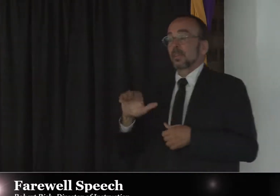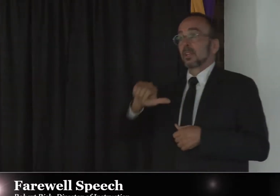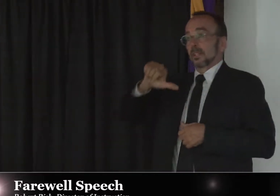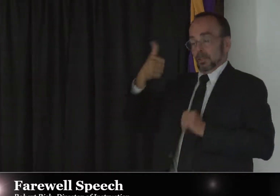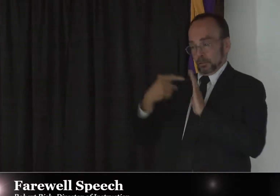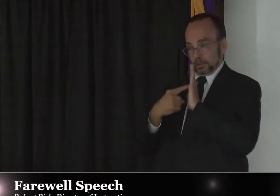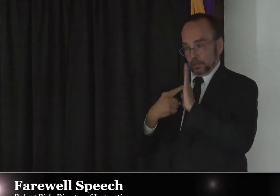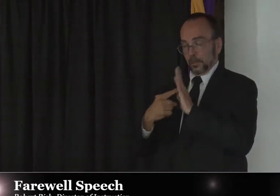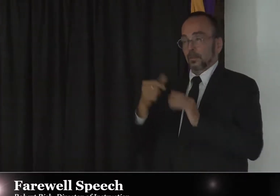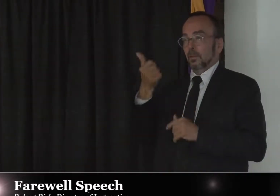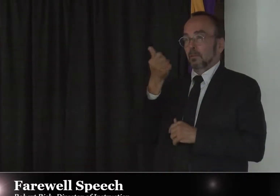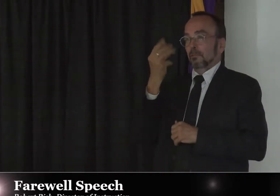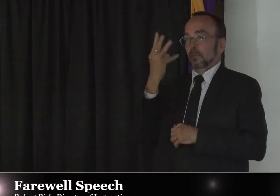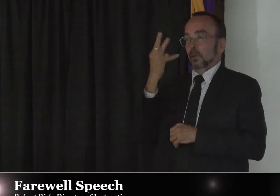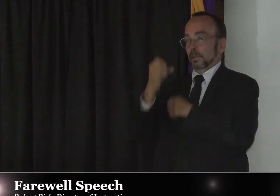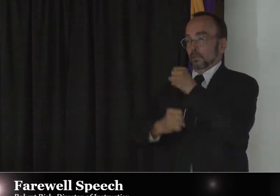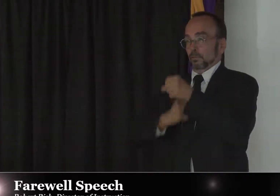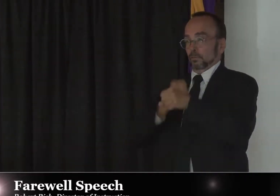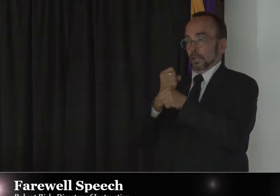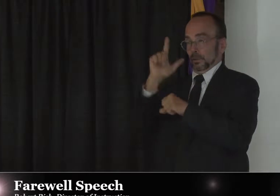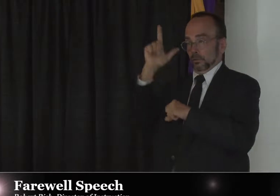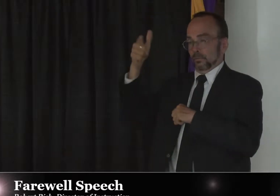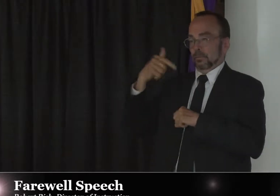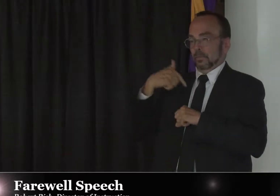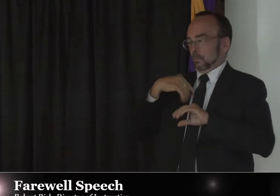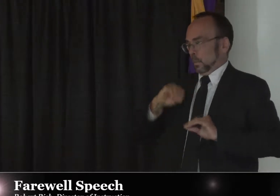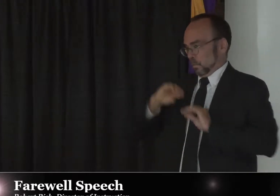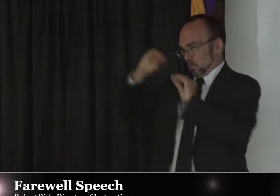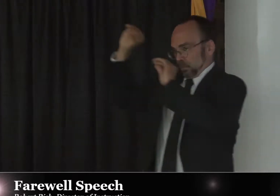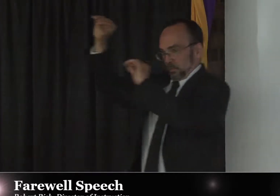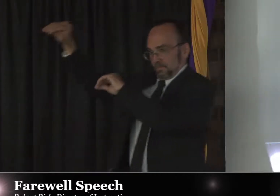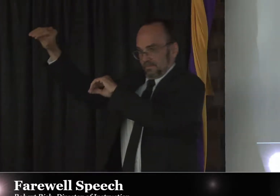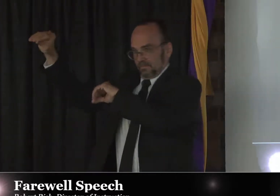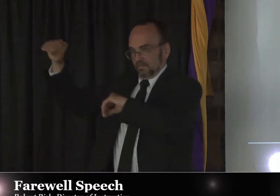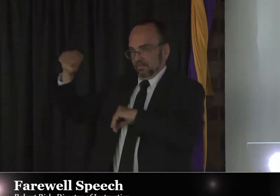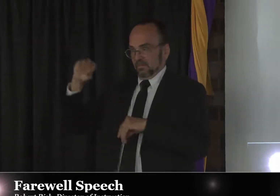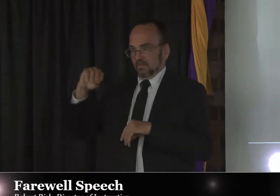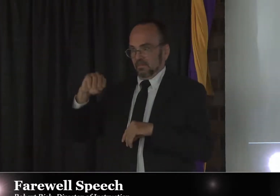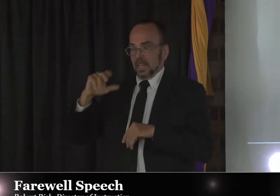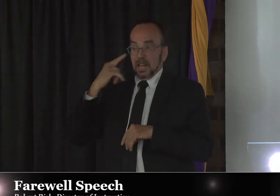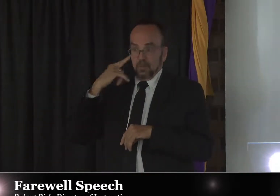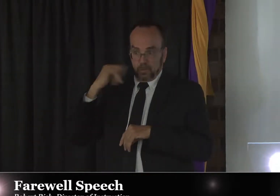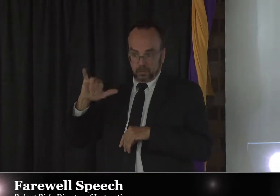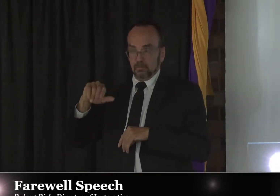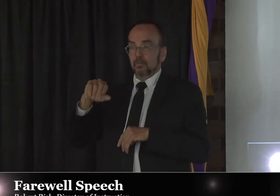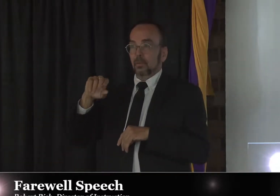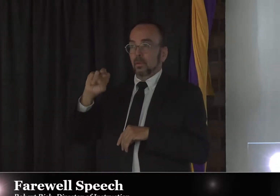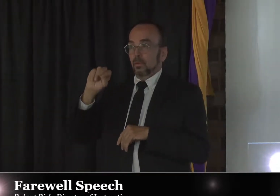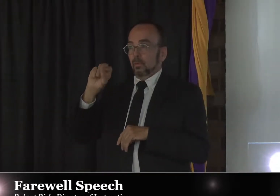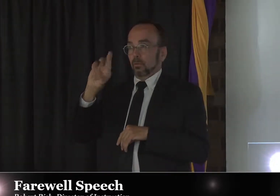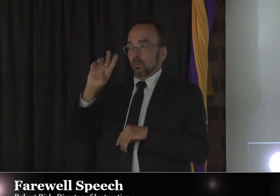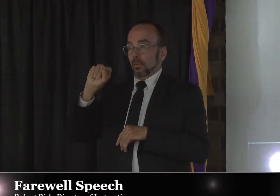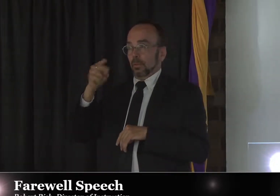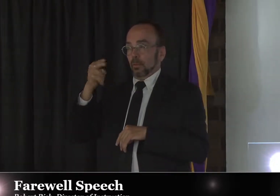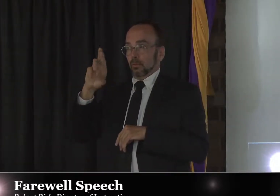good. Another example, a few years later, I moved on in my life from